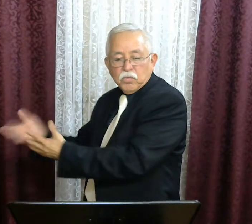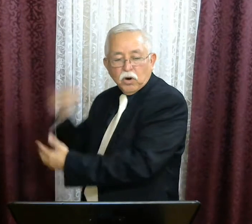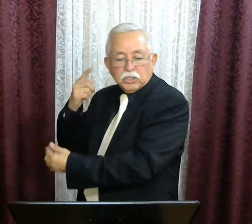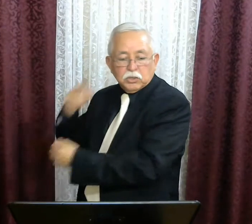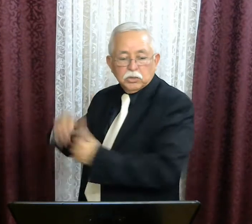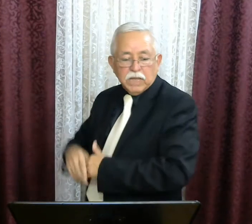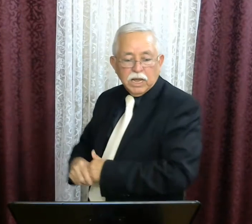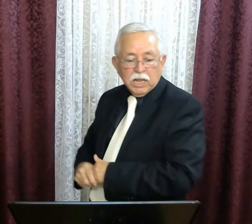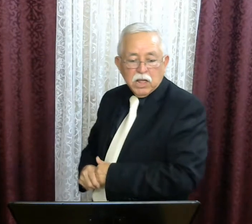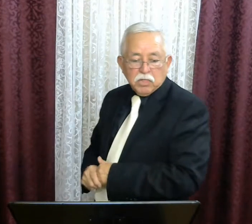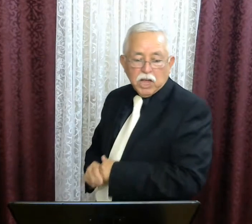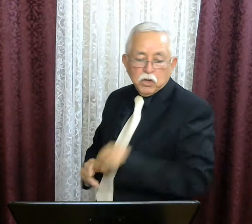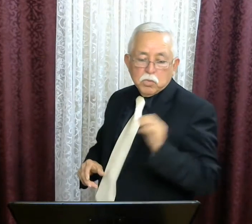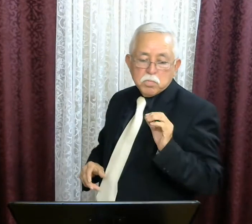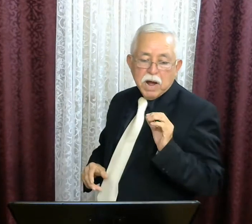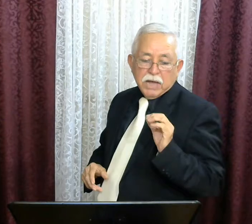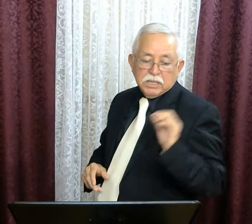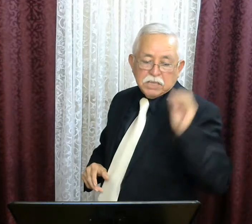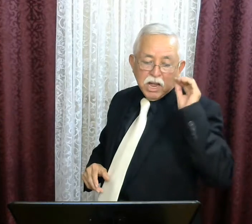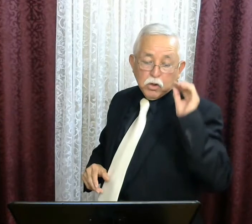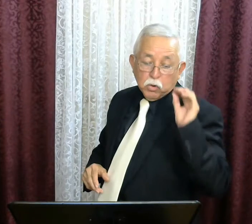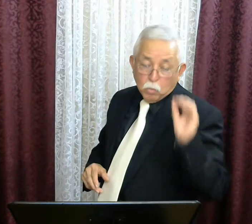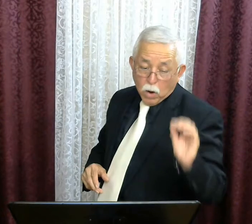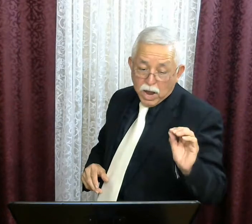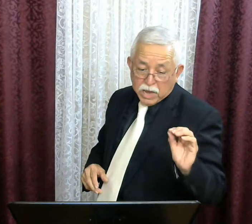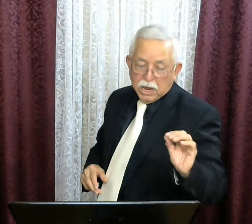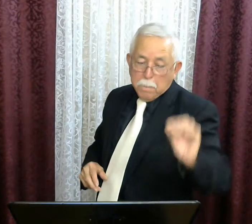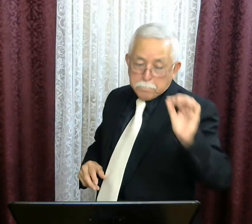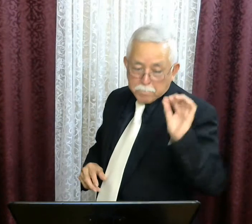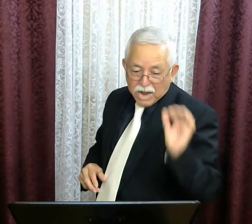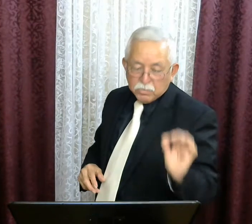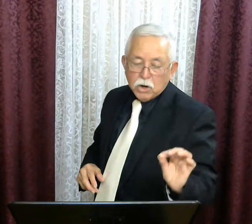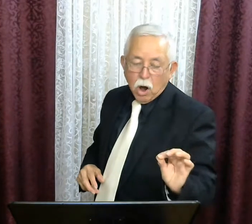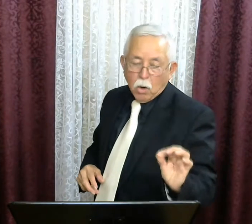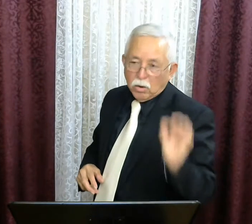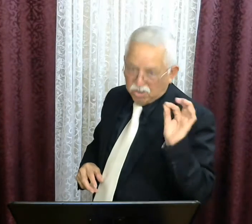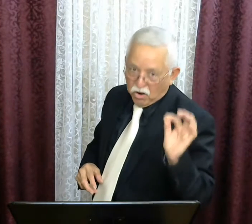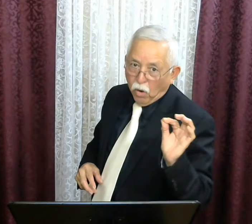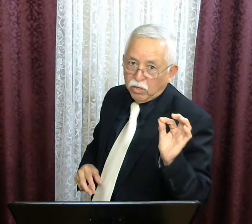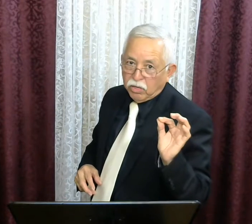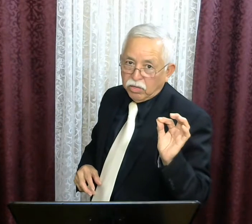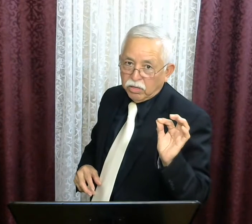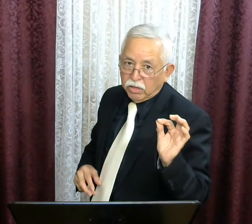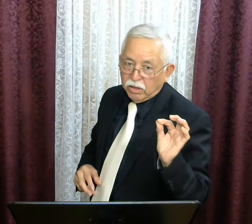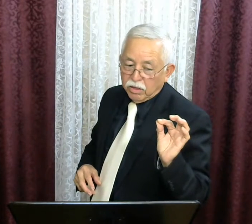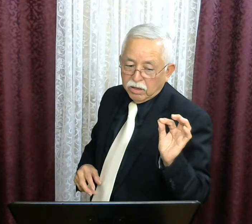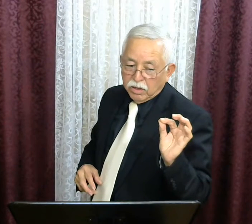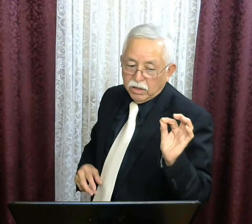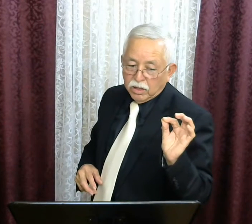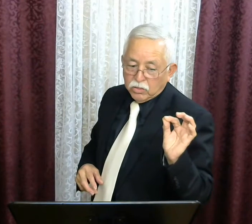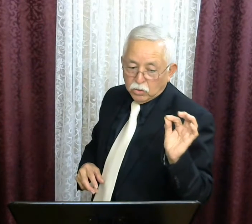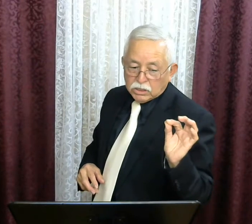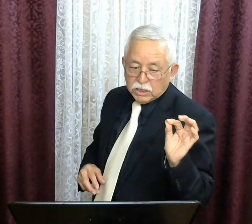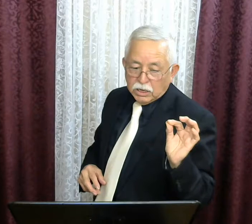Verse 2 said that you might, he said that your way might be known in earth. Do you understand